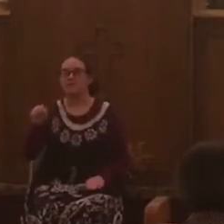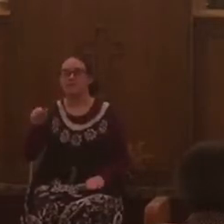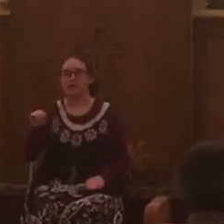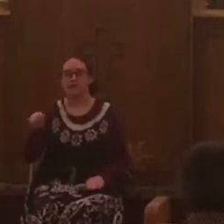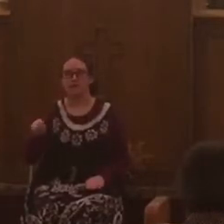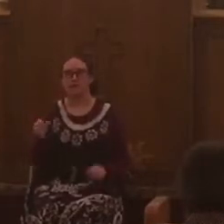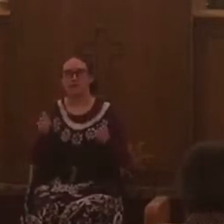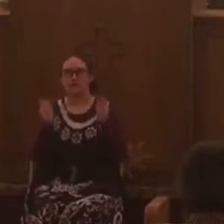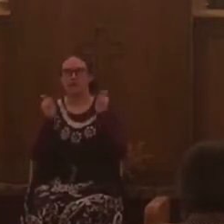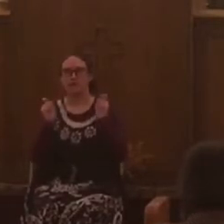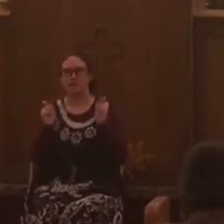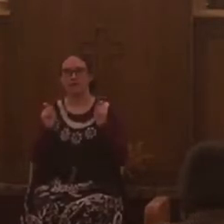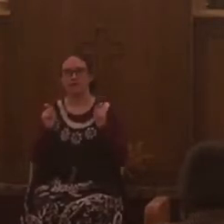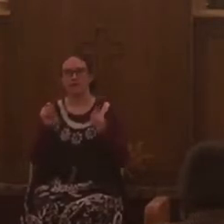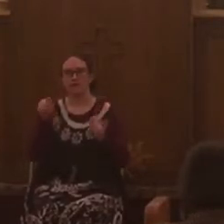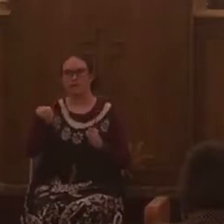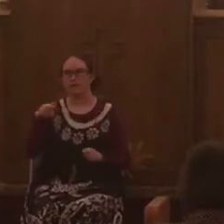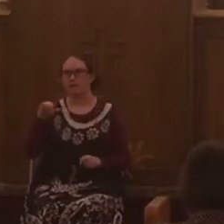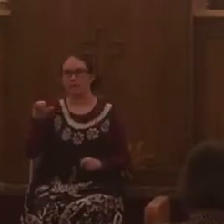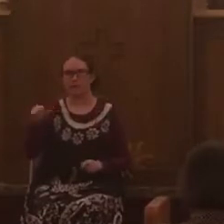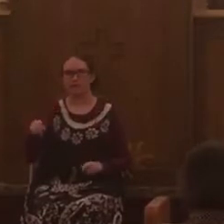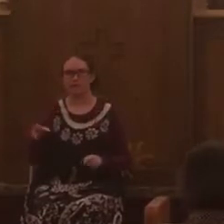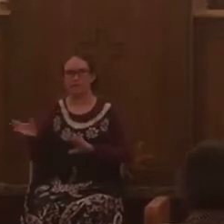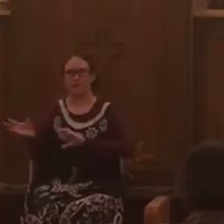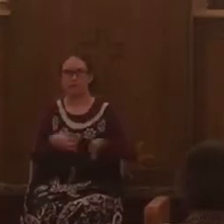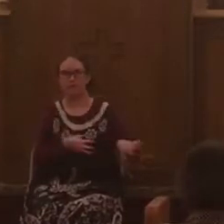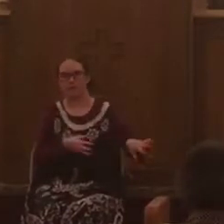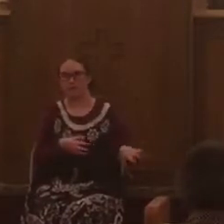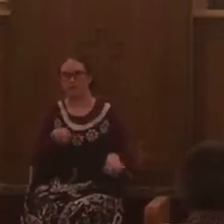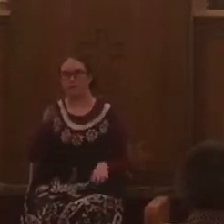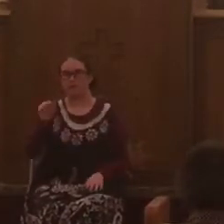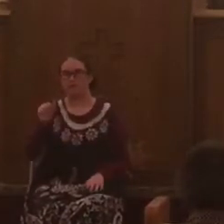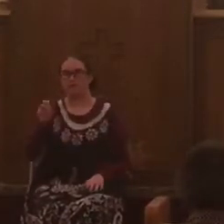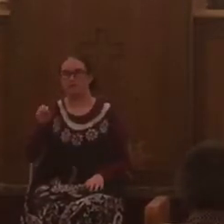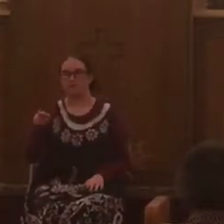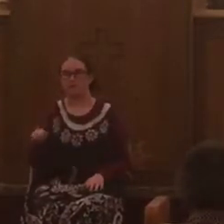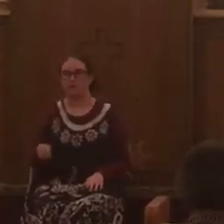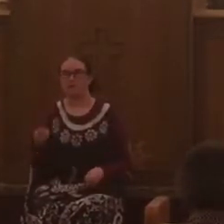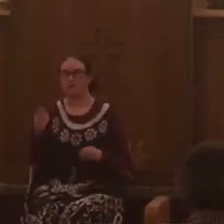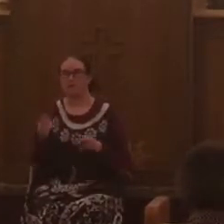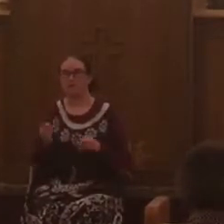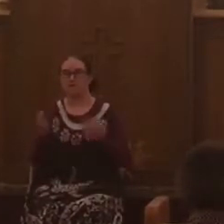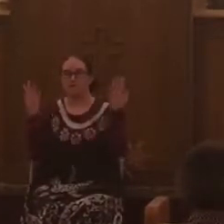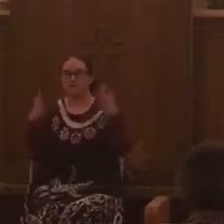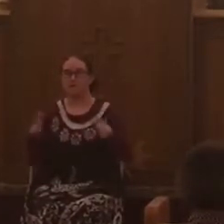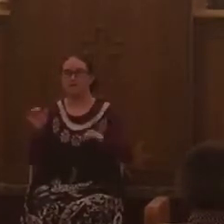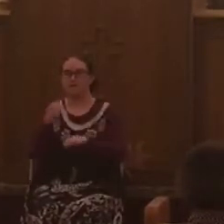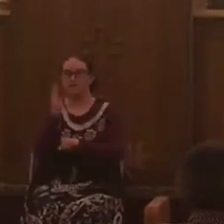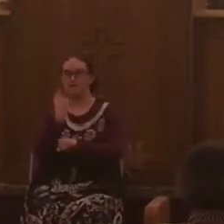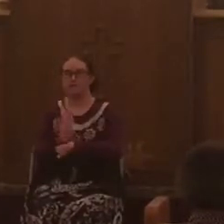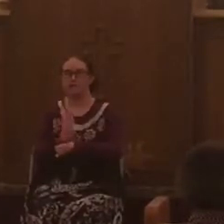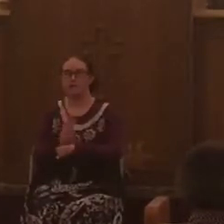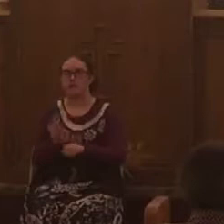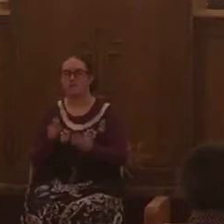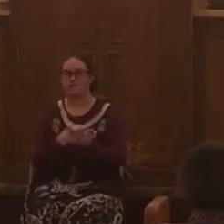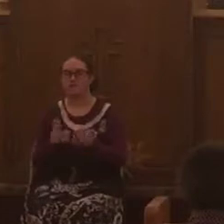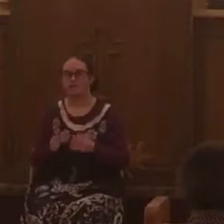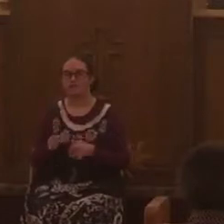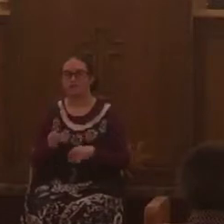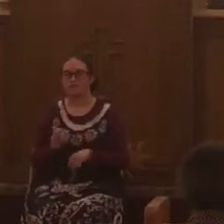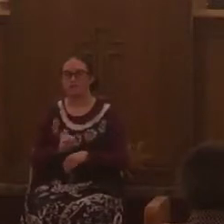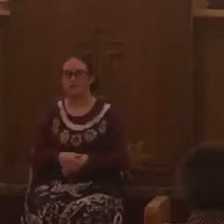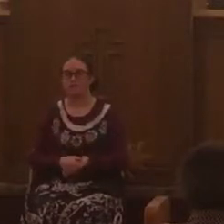on. He told his apostles, I'm with you, but I shall be in you. Hallelujah. Hey, I'm telling somebody here tonight that that power of God that he